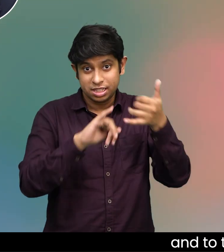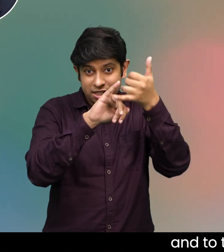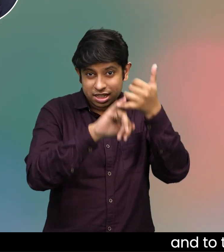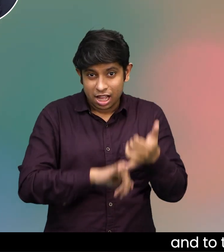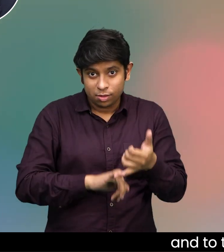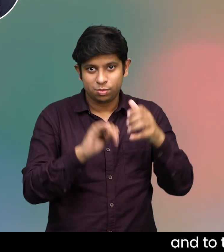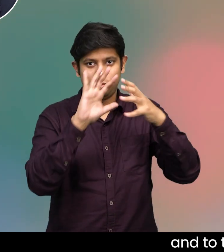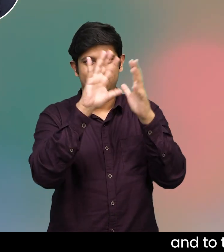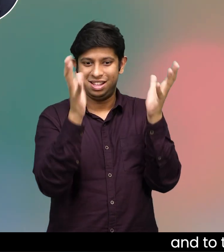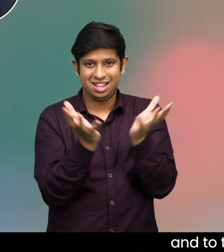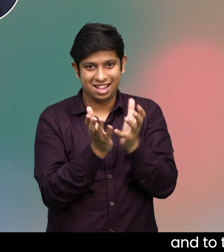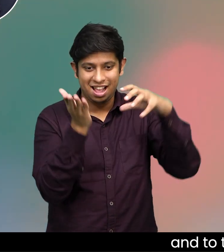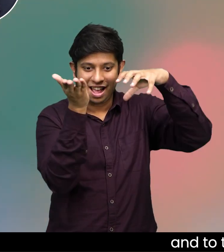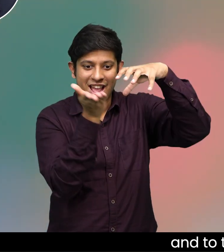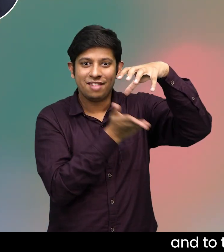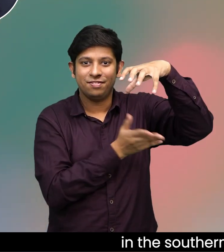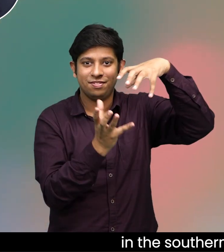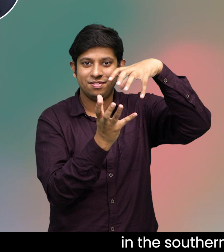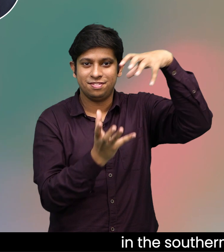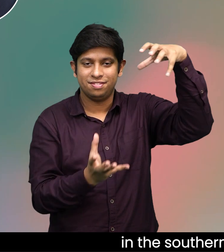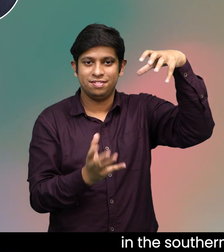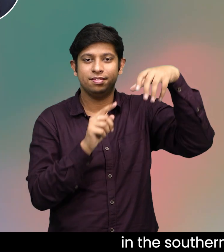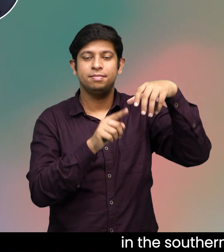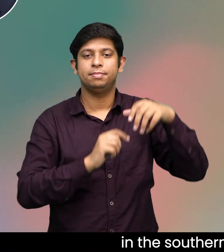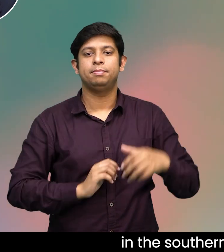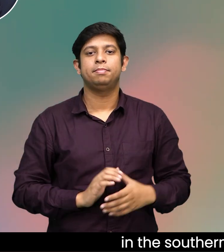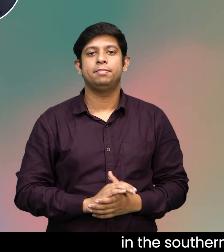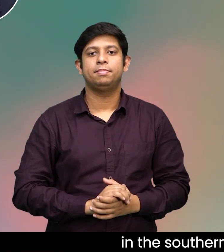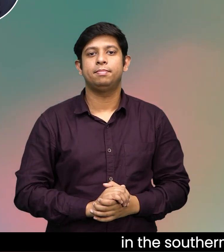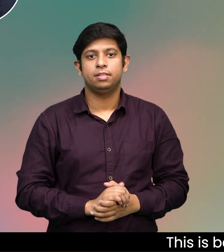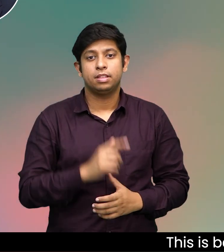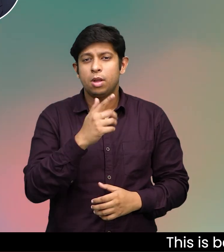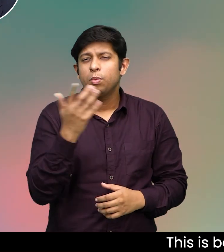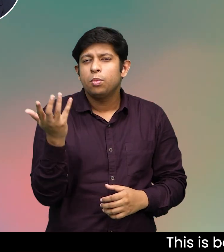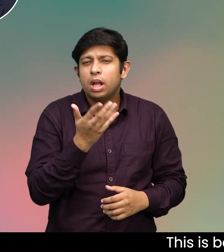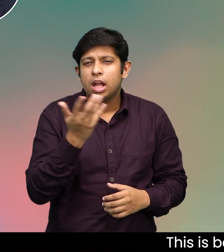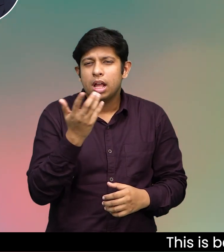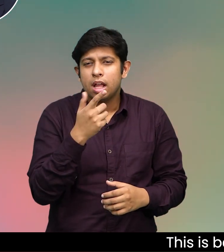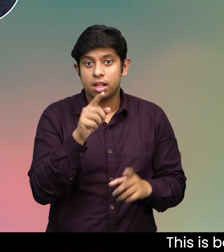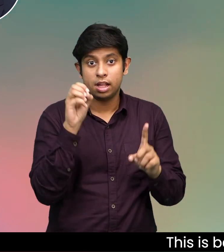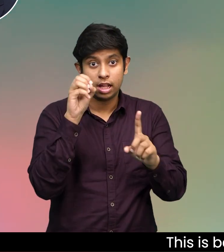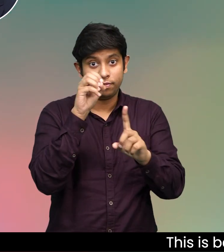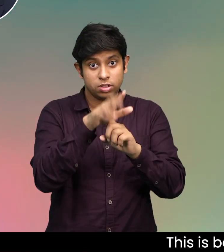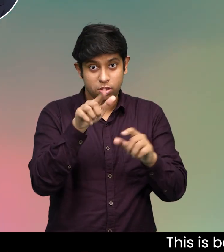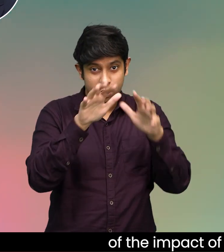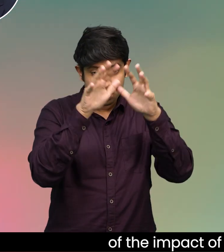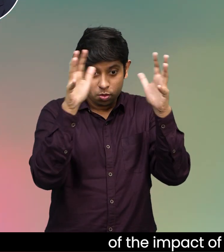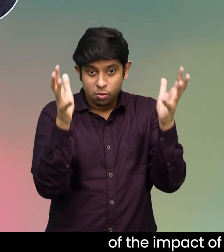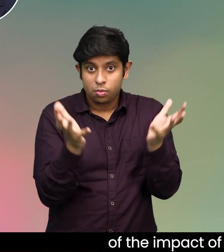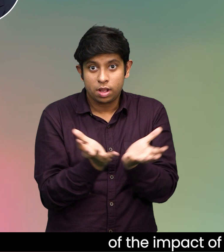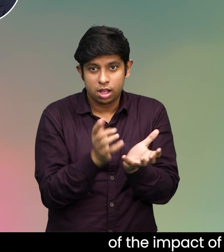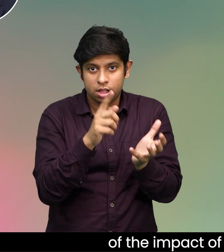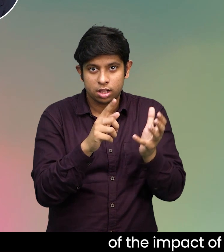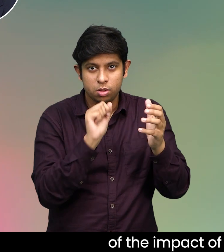and to the left in the southern hemisphere. This is because of